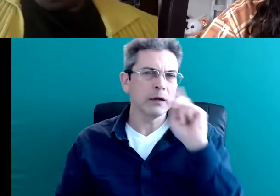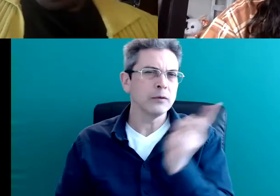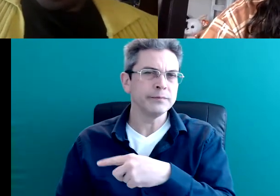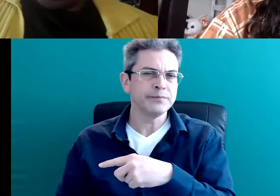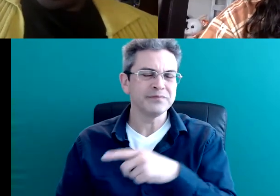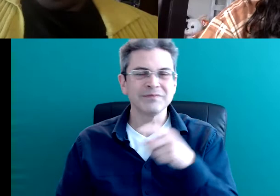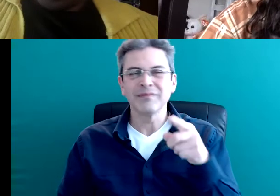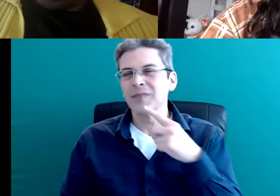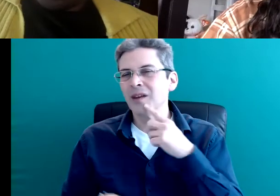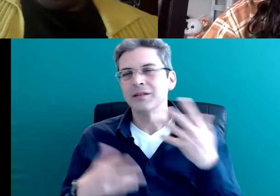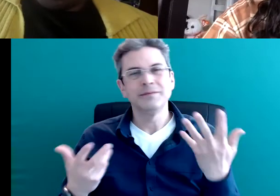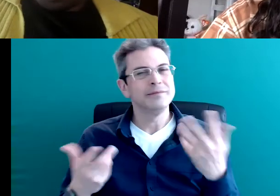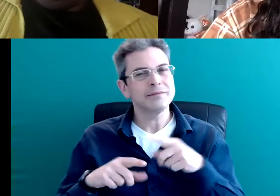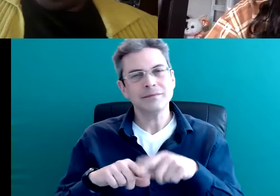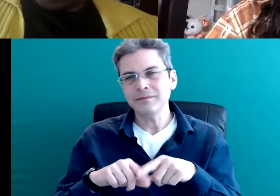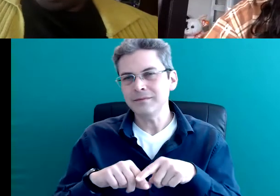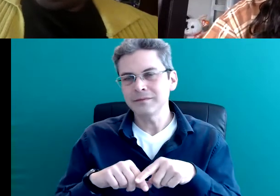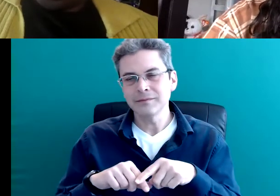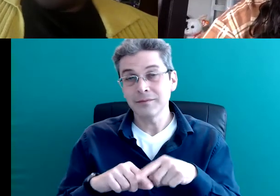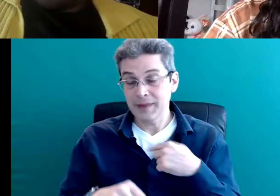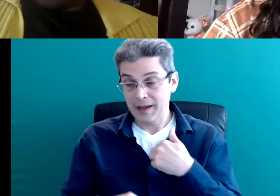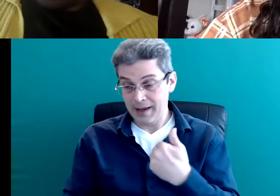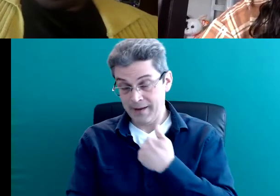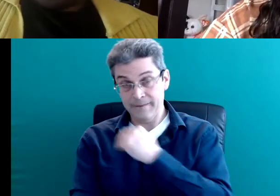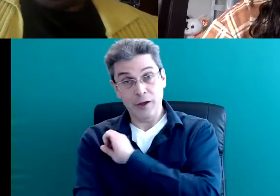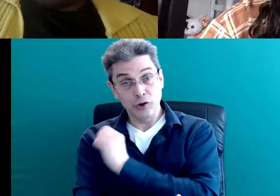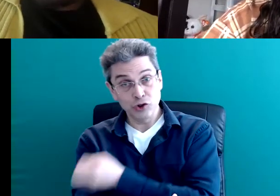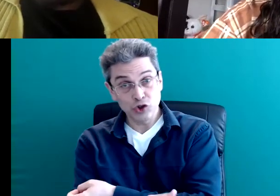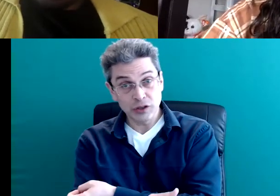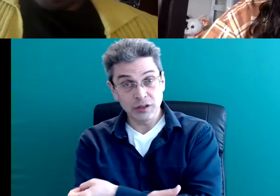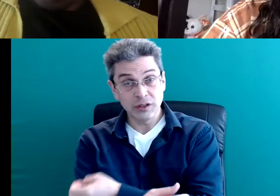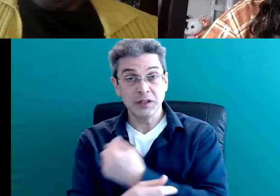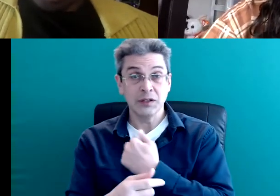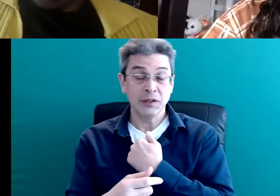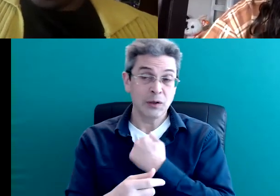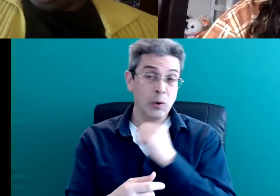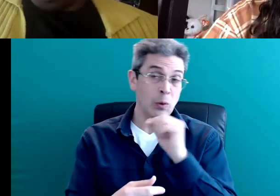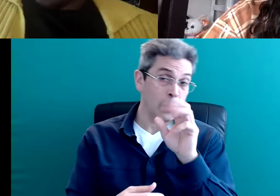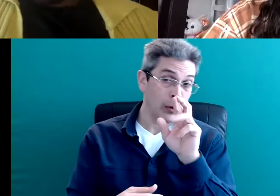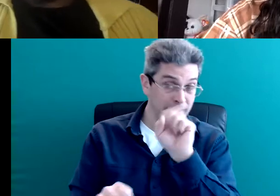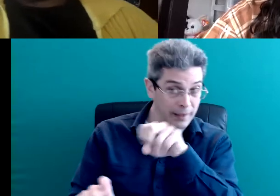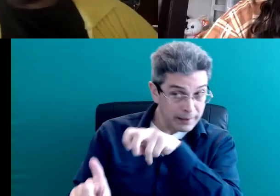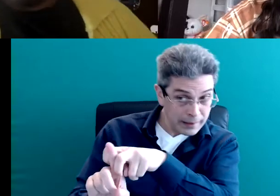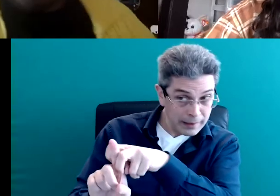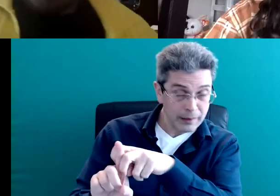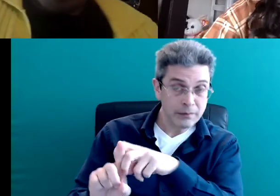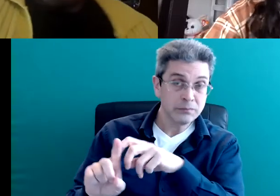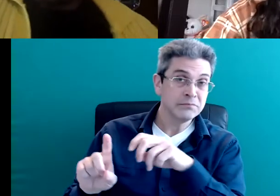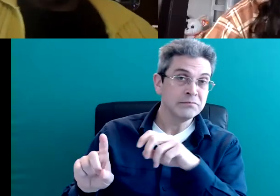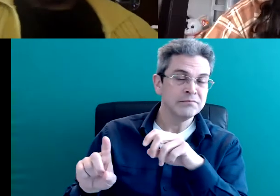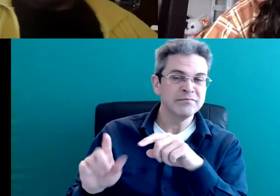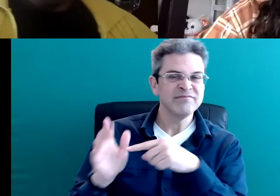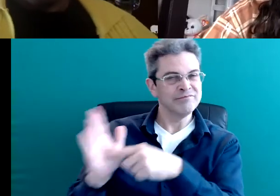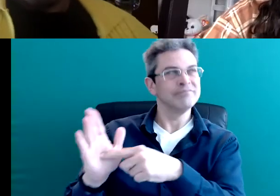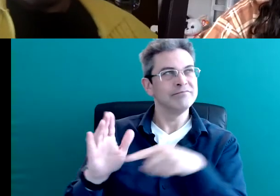energy, or like I feel like I can make an example out of somebody, I do.